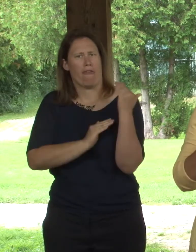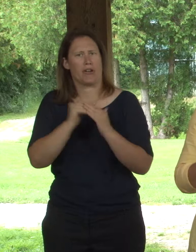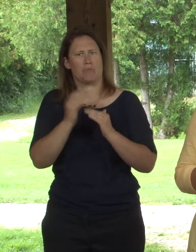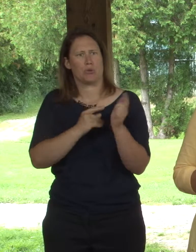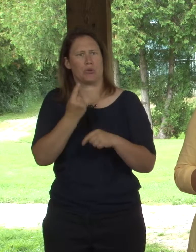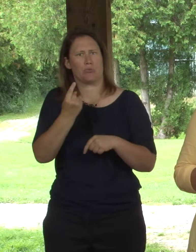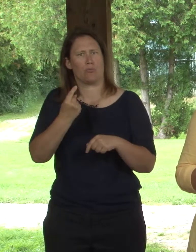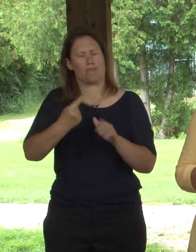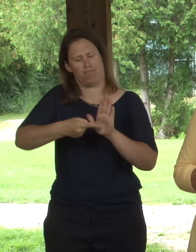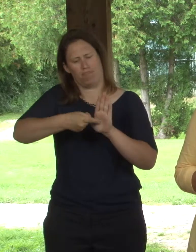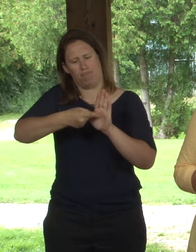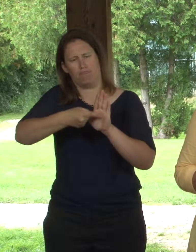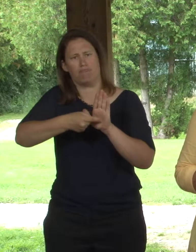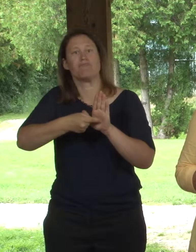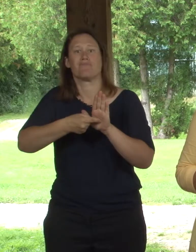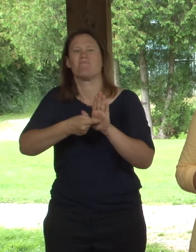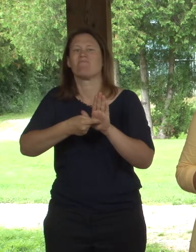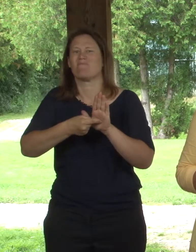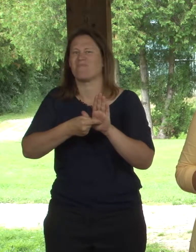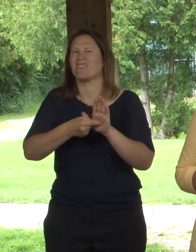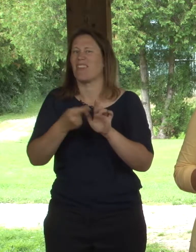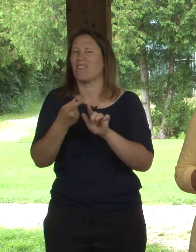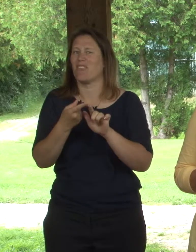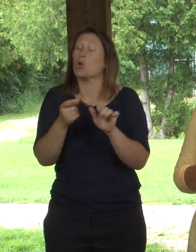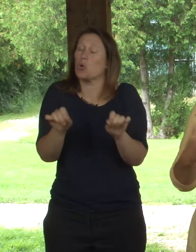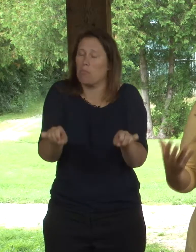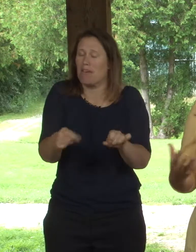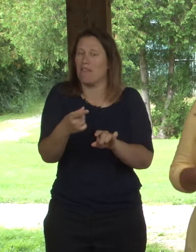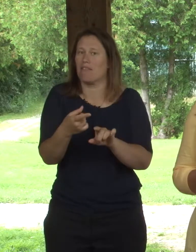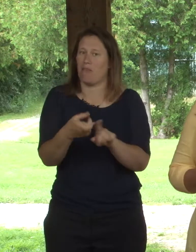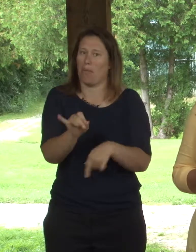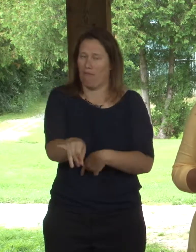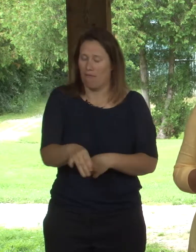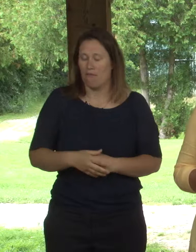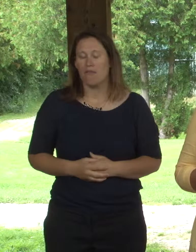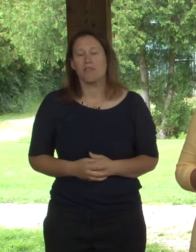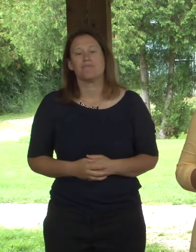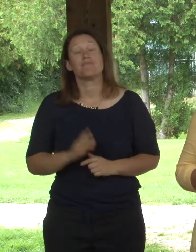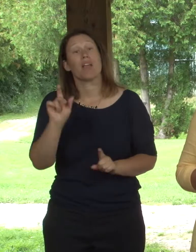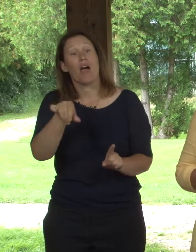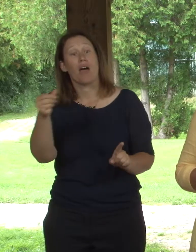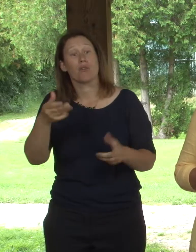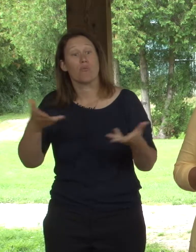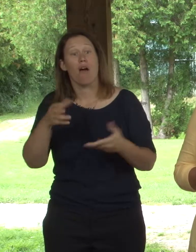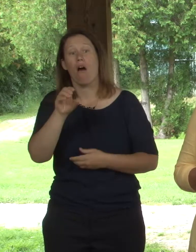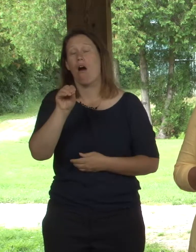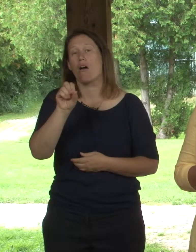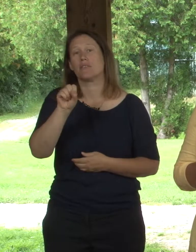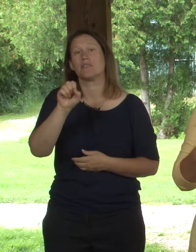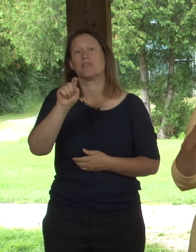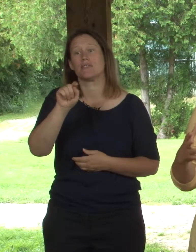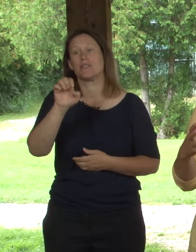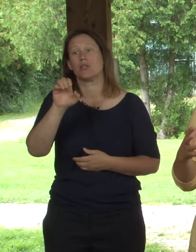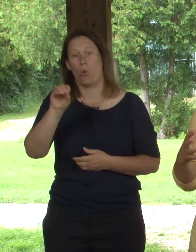can be related to this particular condition. We also talk about things like osteoarthritis, and there are